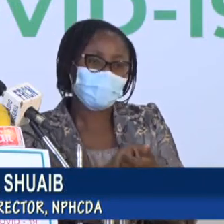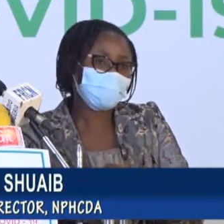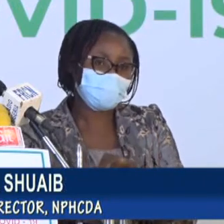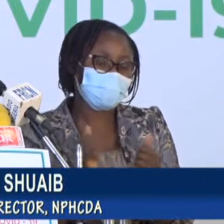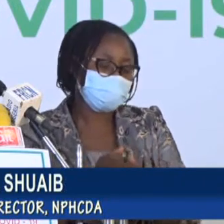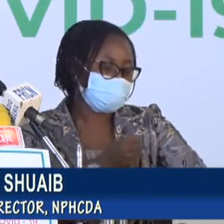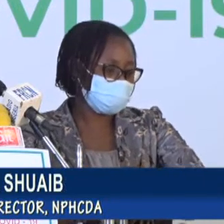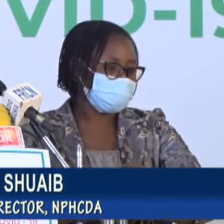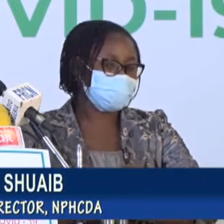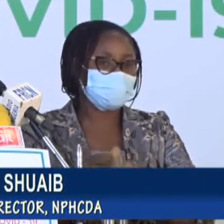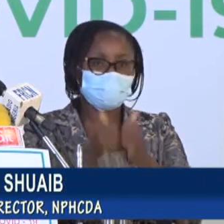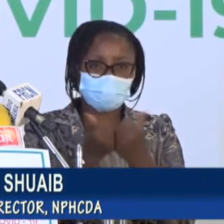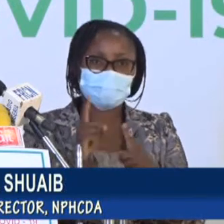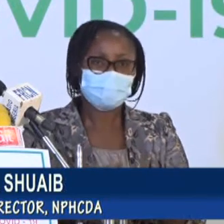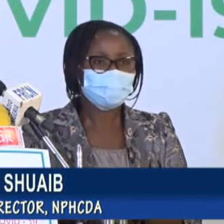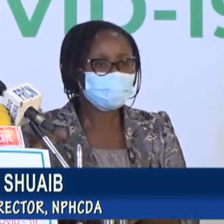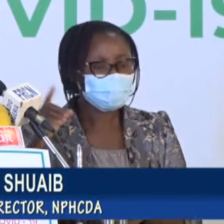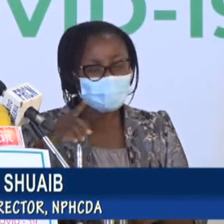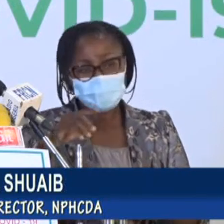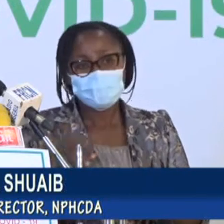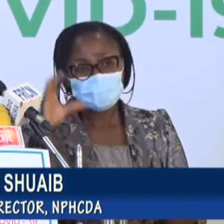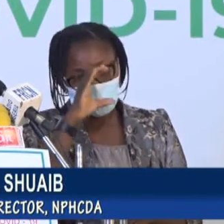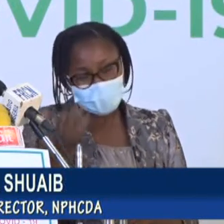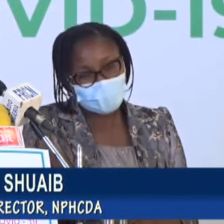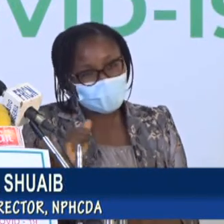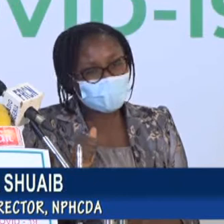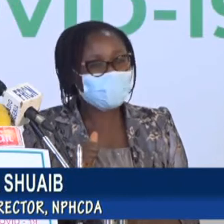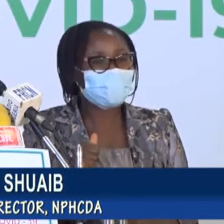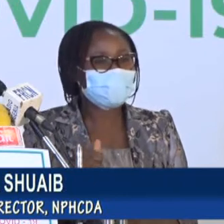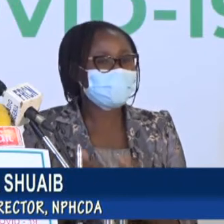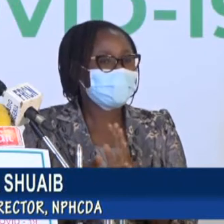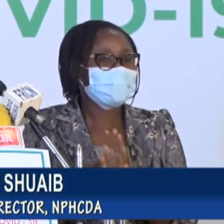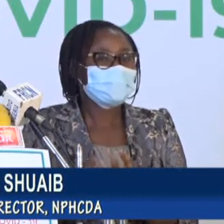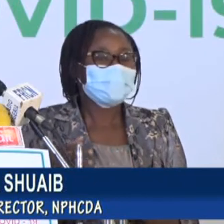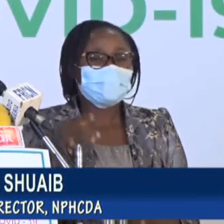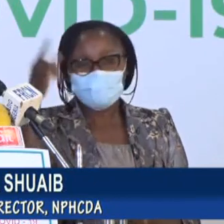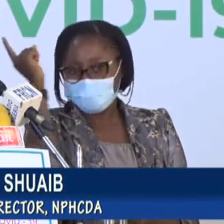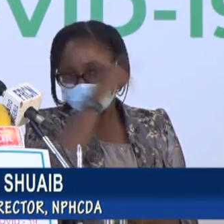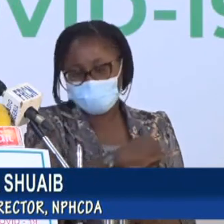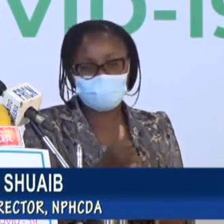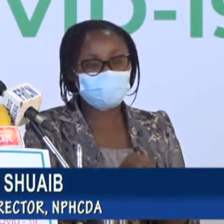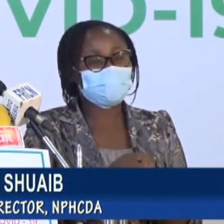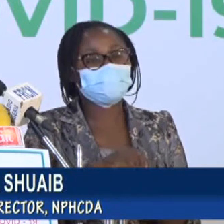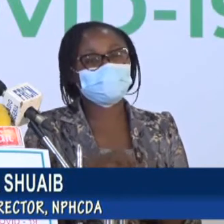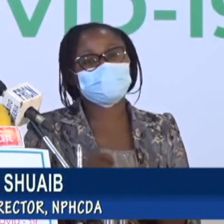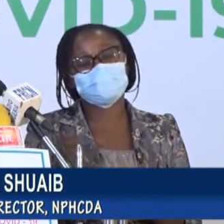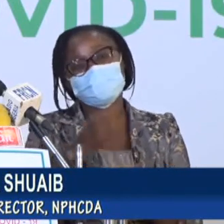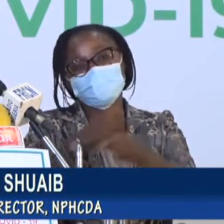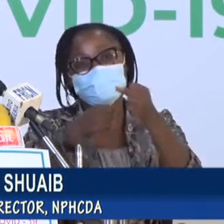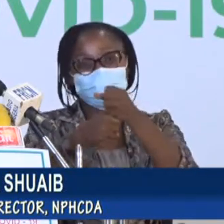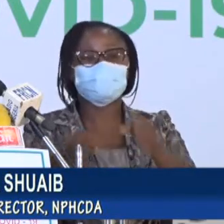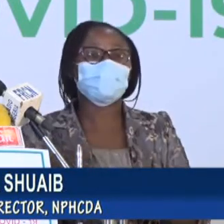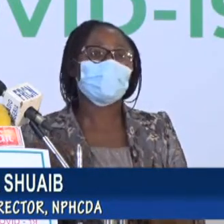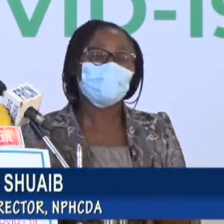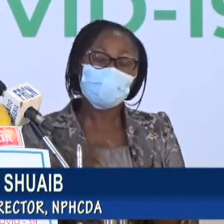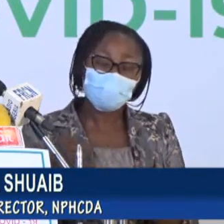security agencies to check any anticipated sharp practices in the system. We also appeal